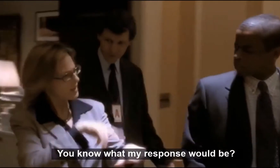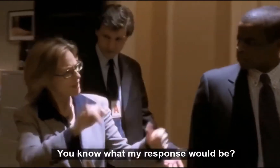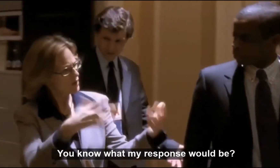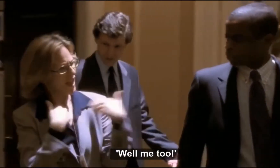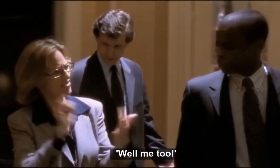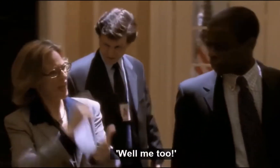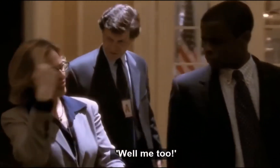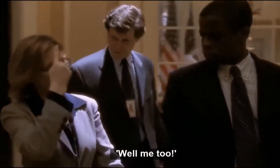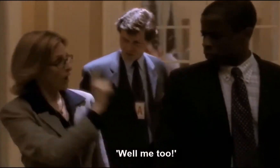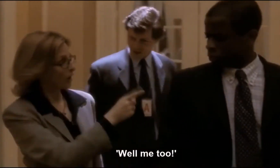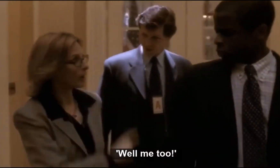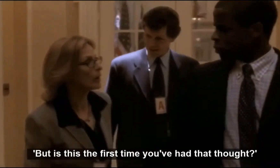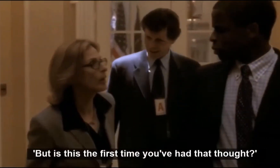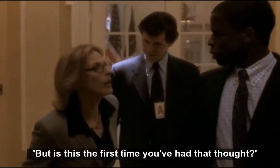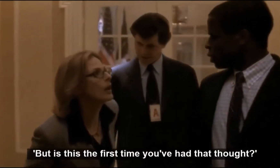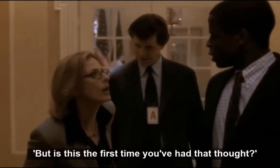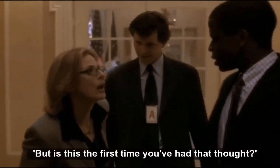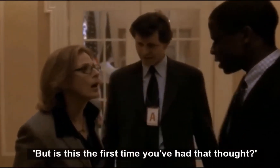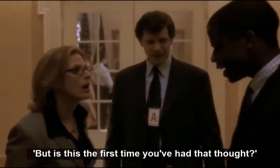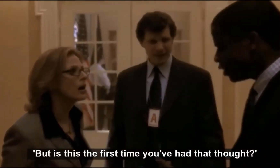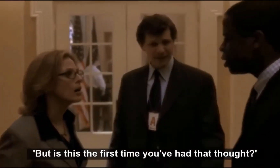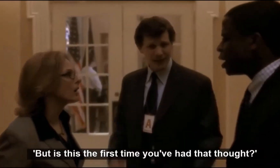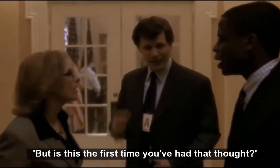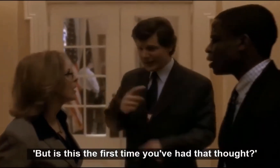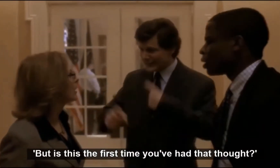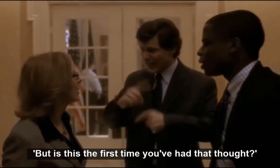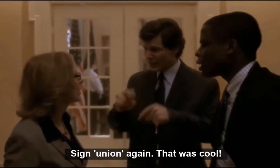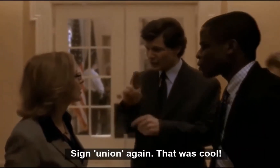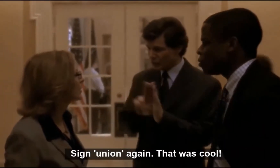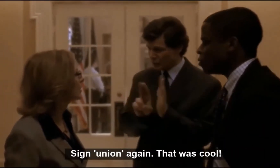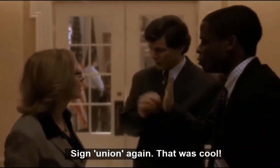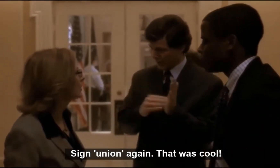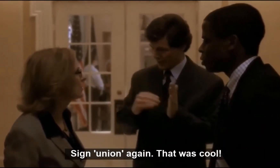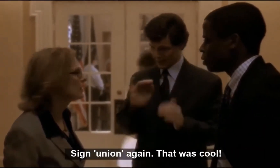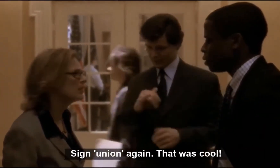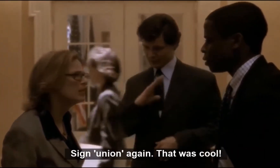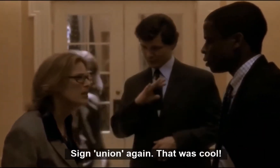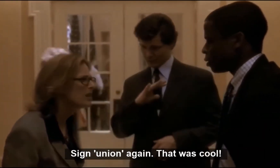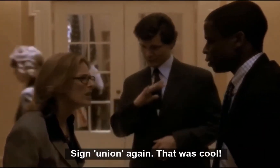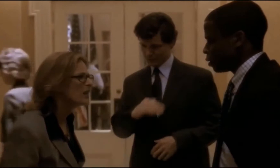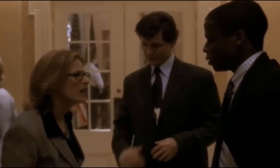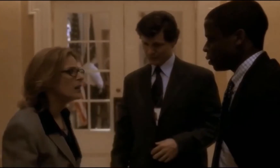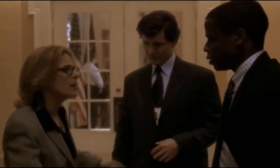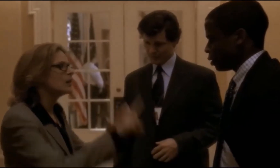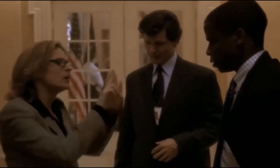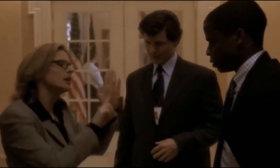Well, me too. But is this the first time you had that thought? Sign Union again. That was cool.